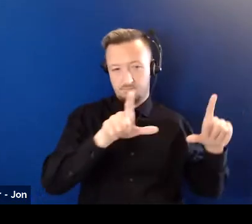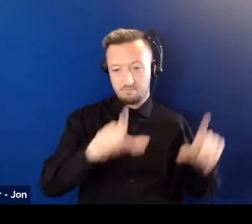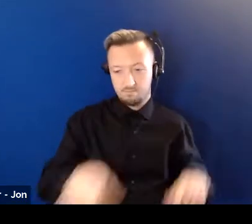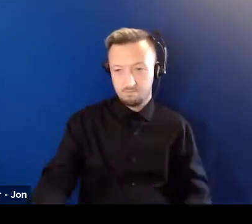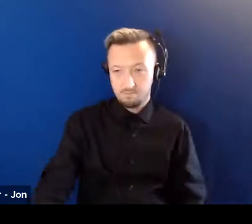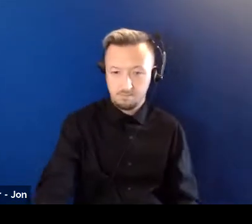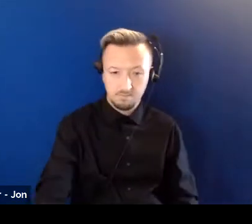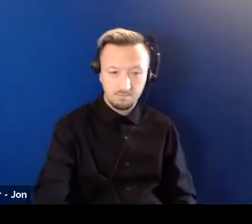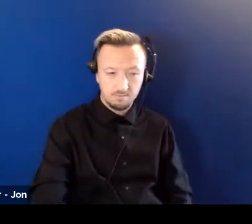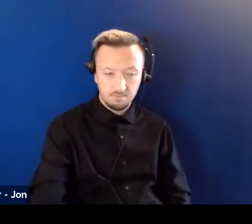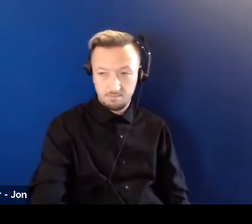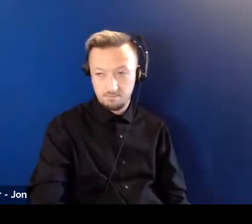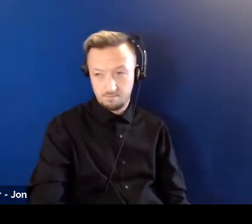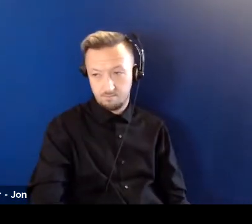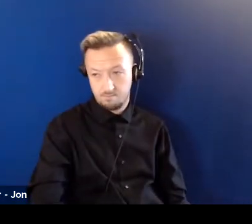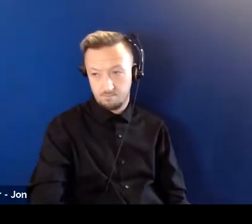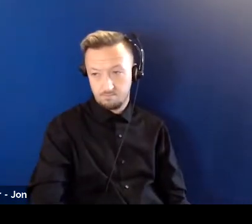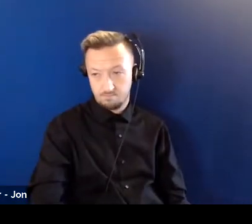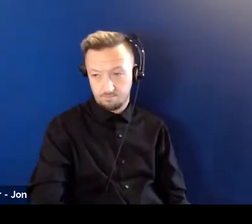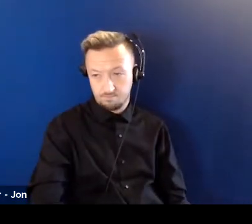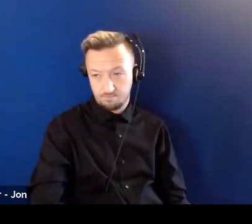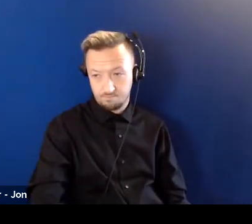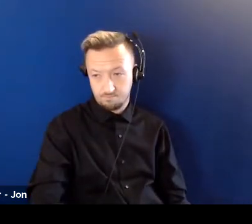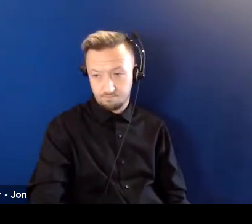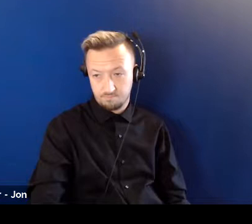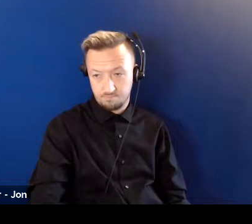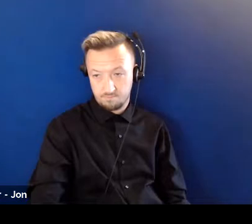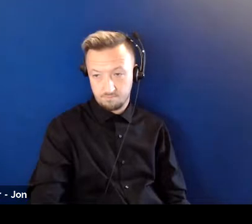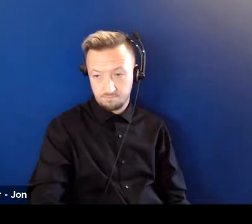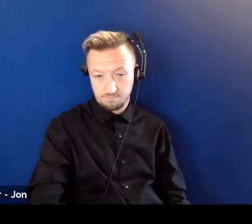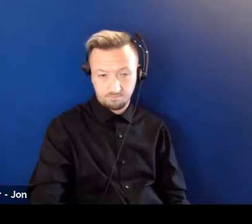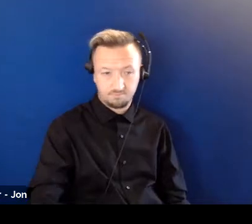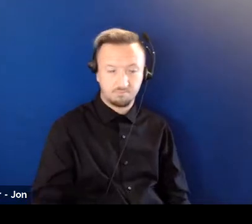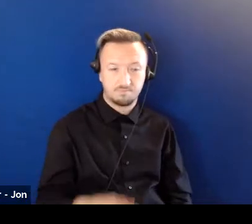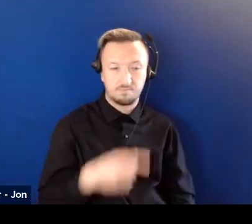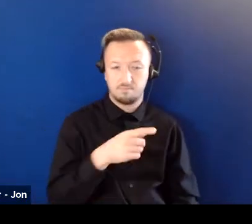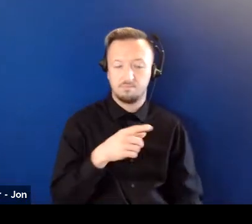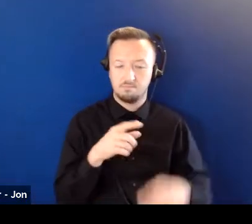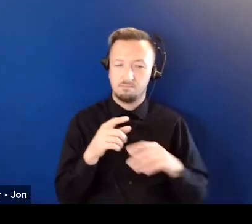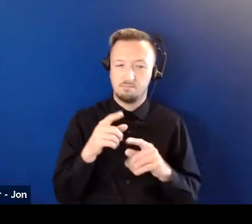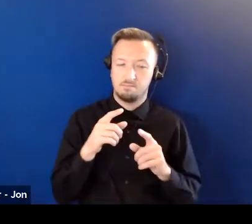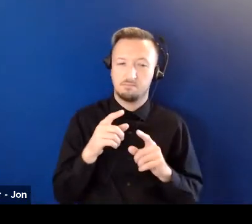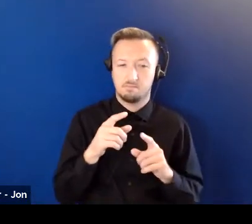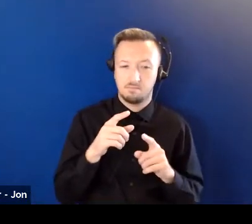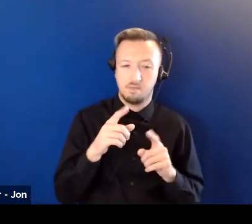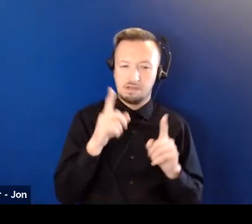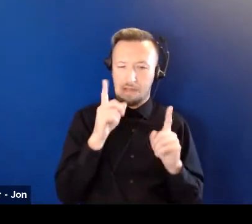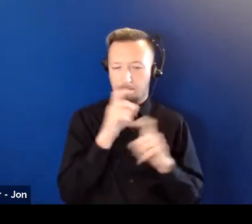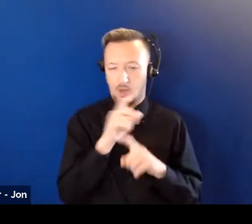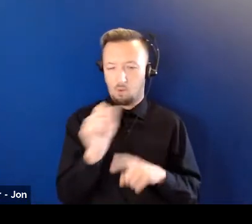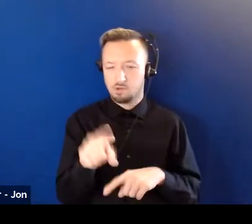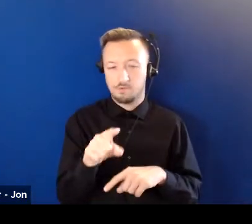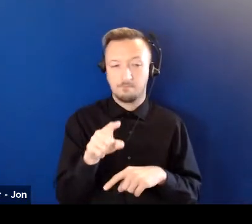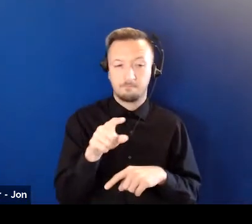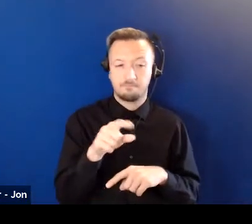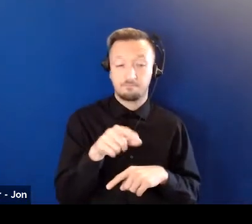up. And this one's a little bit more complicated question, but as a CIL director, you